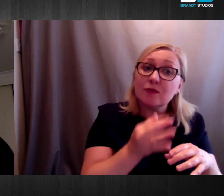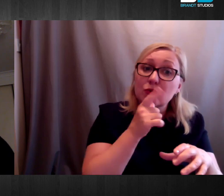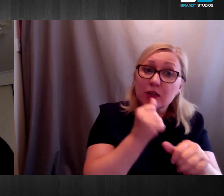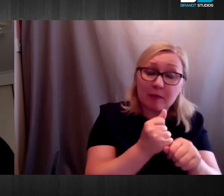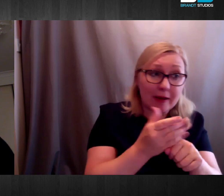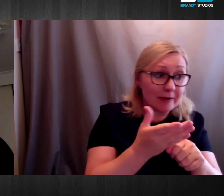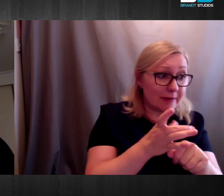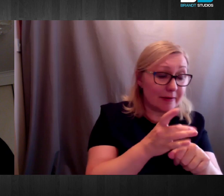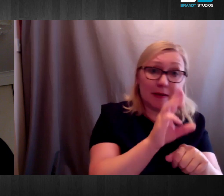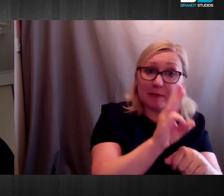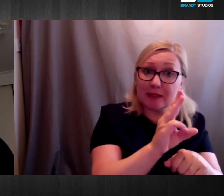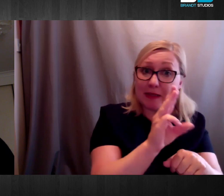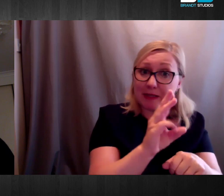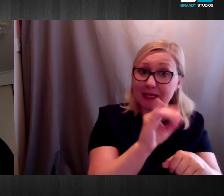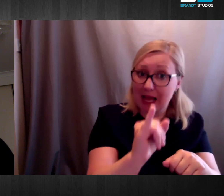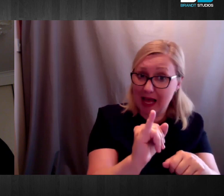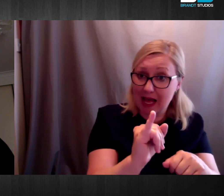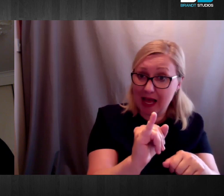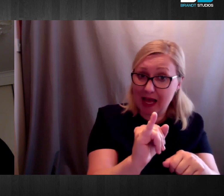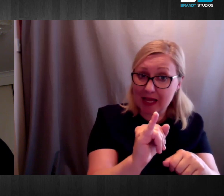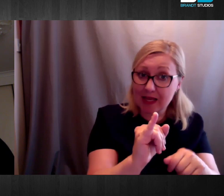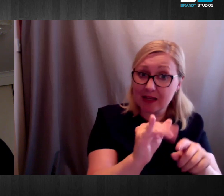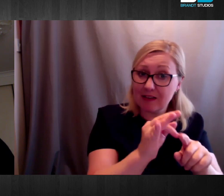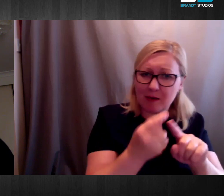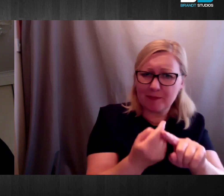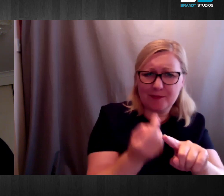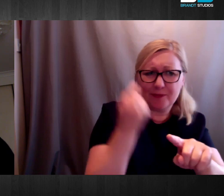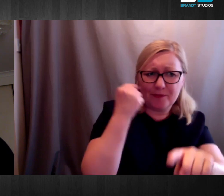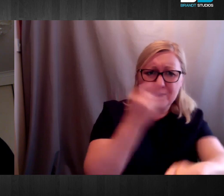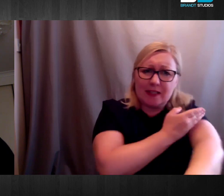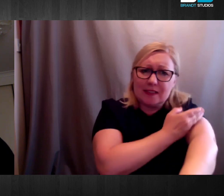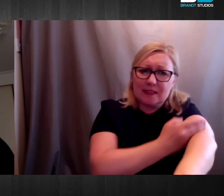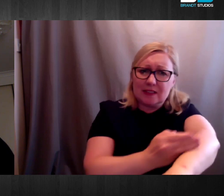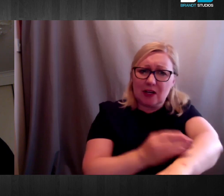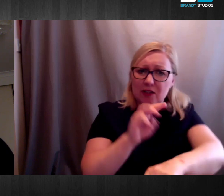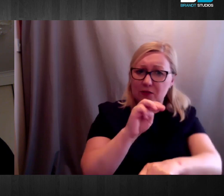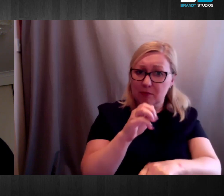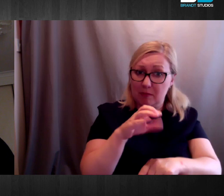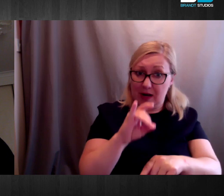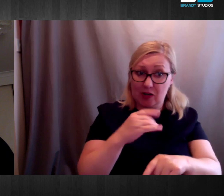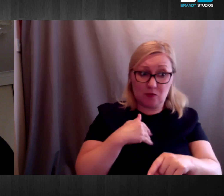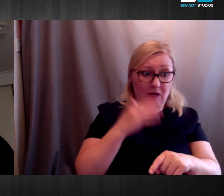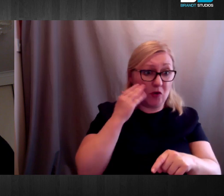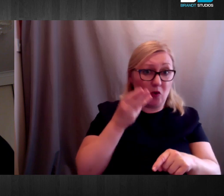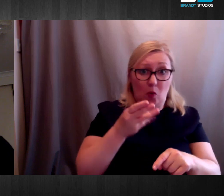beginning, in March, when I was hearing of rapid research that was happening, there was no